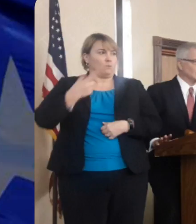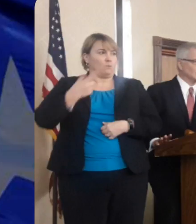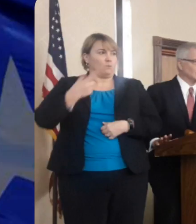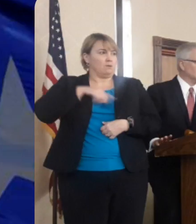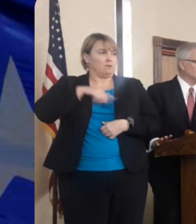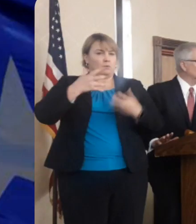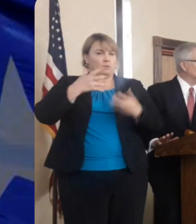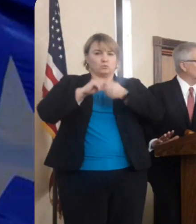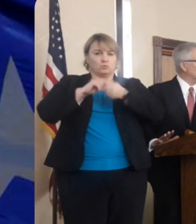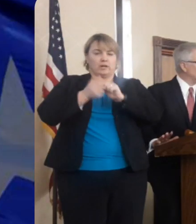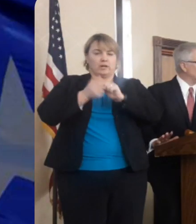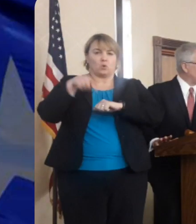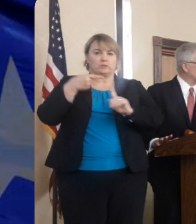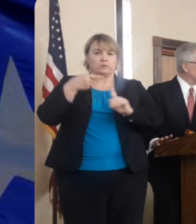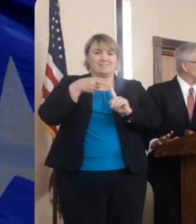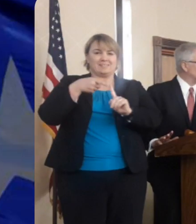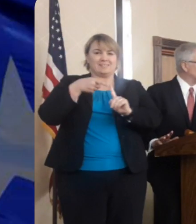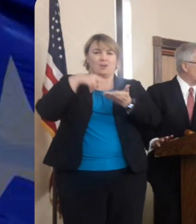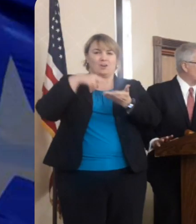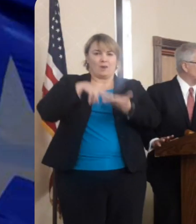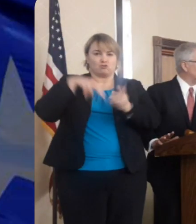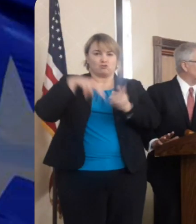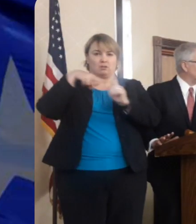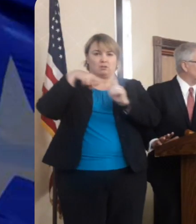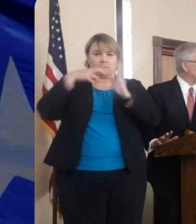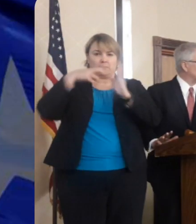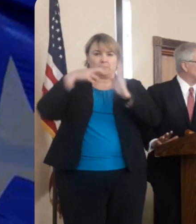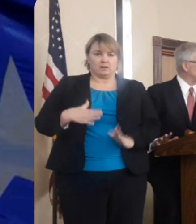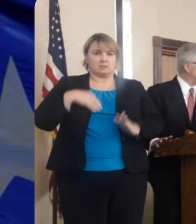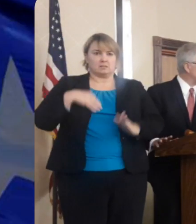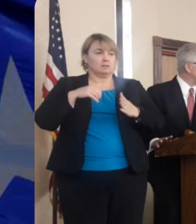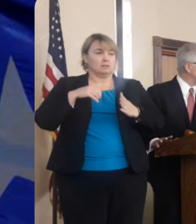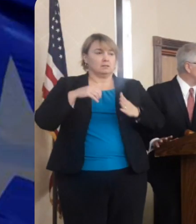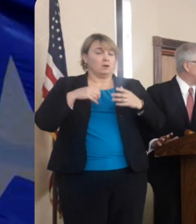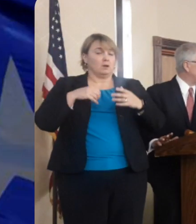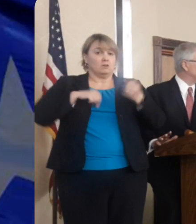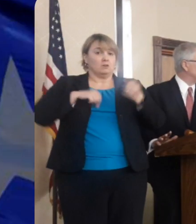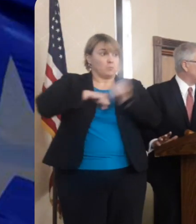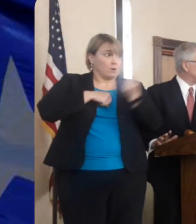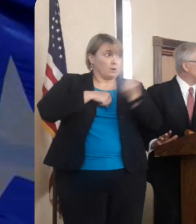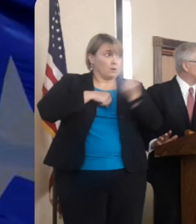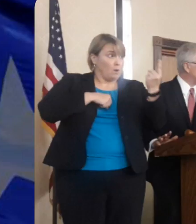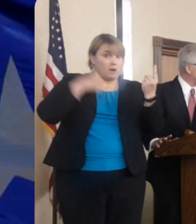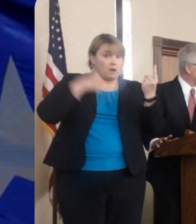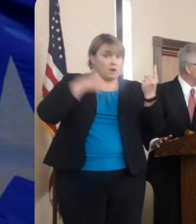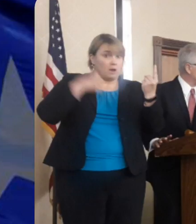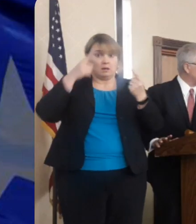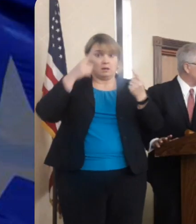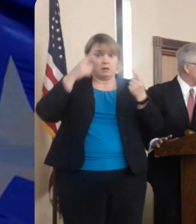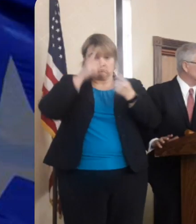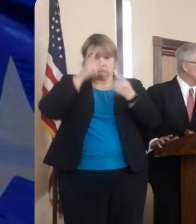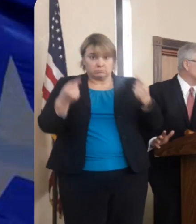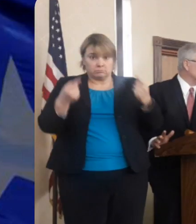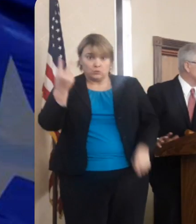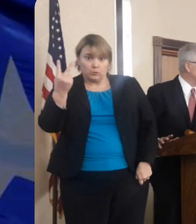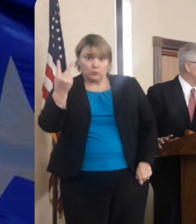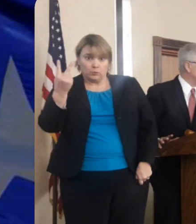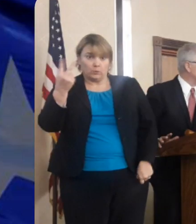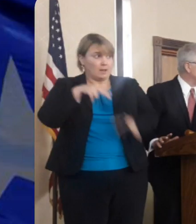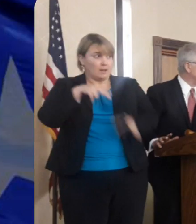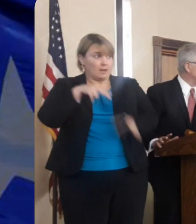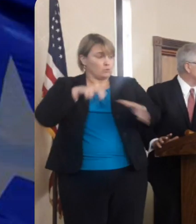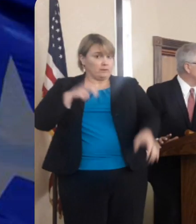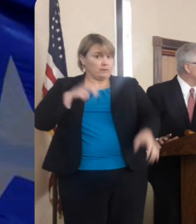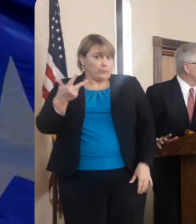Okay? All in favor, press 1. All opposed, press 2. Any abstaining, press 3. Or just don't